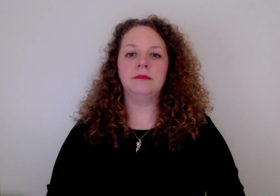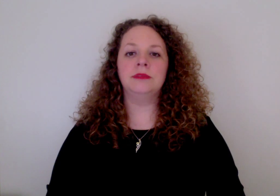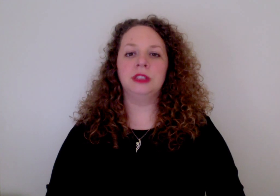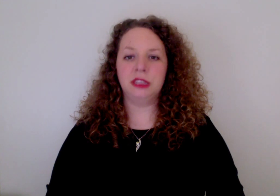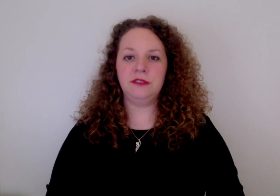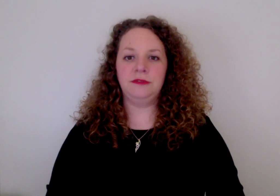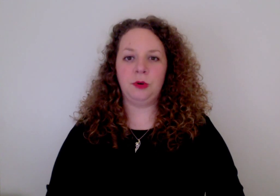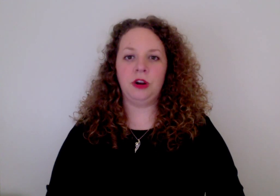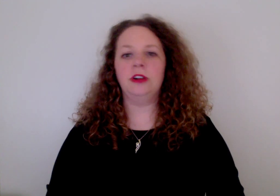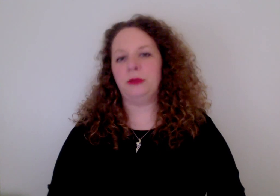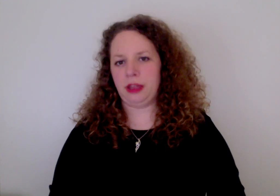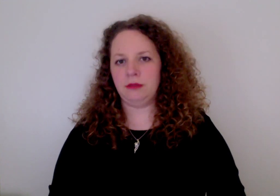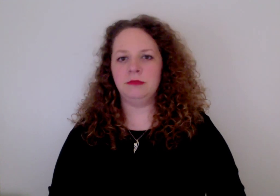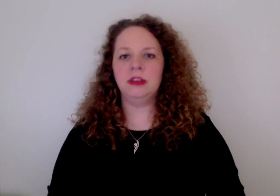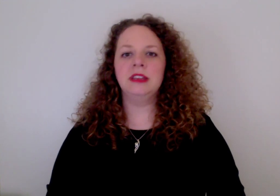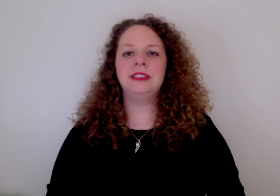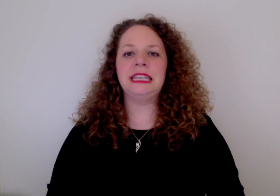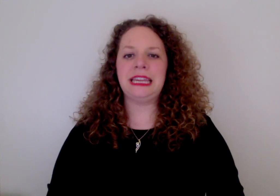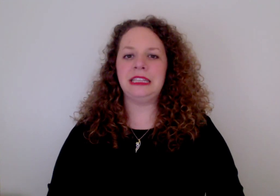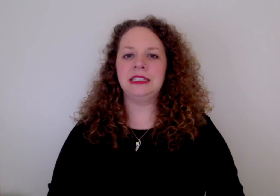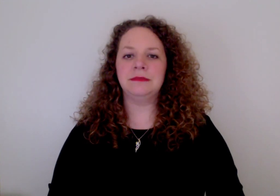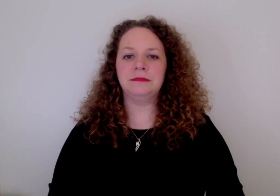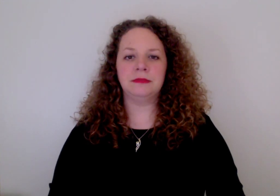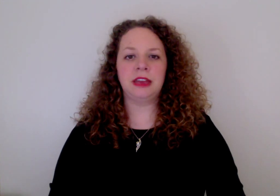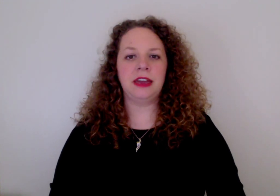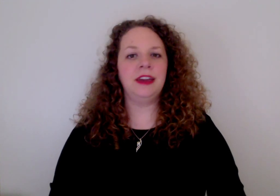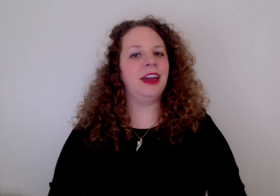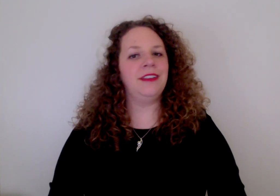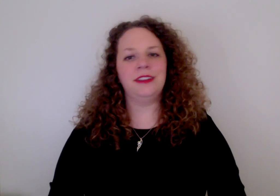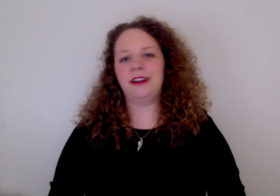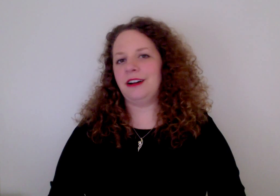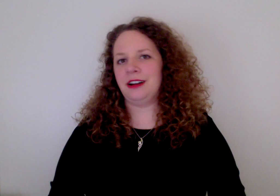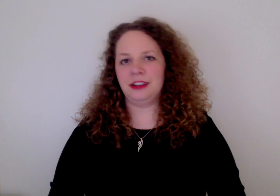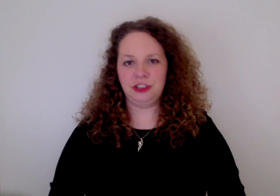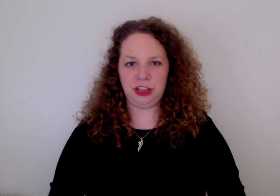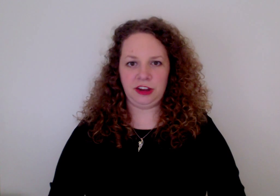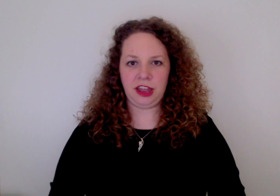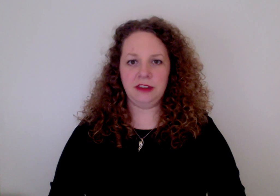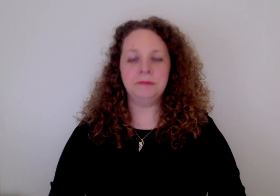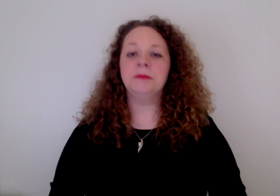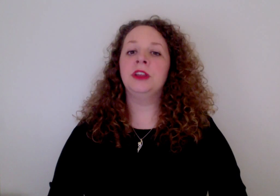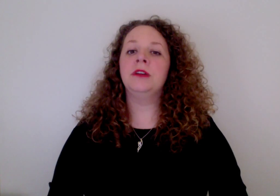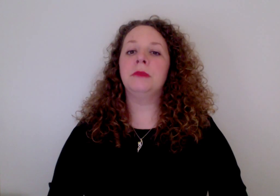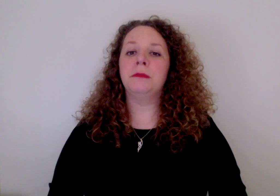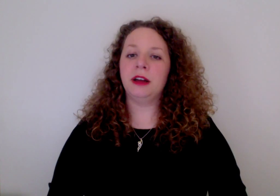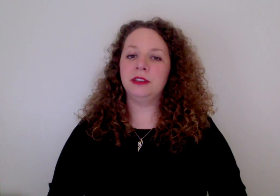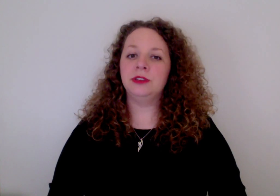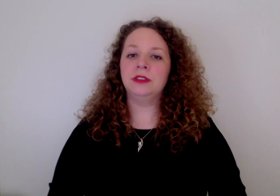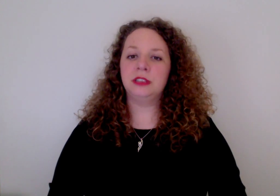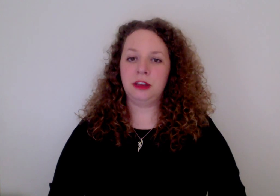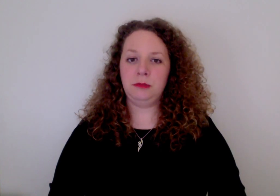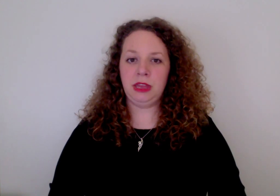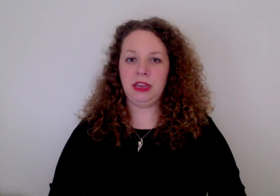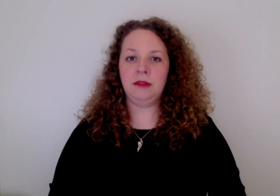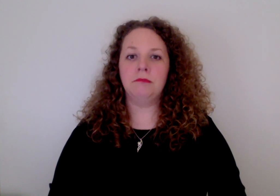to leave for going out to eat. Okay, and then shake your head. My boss tell me